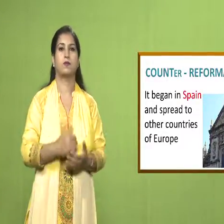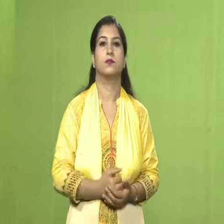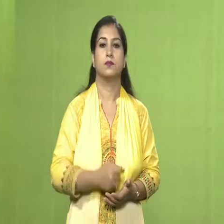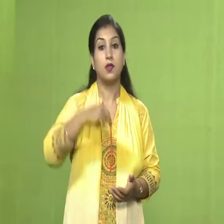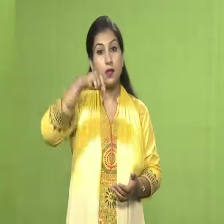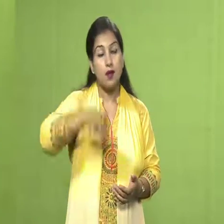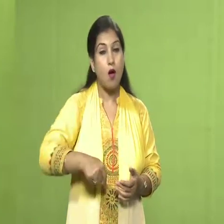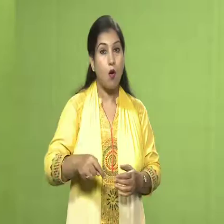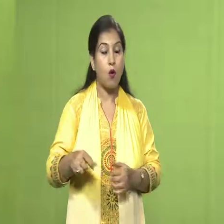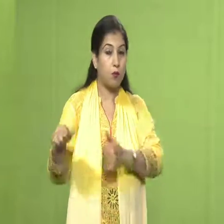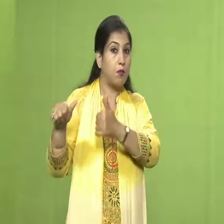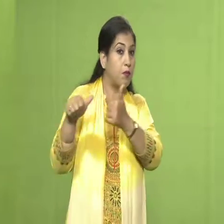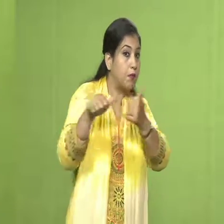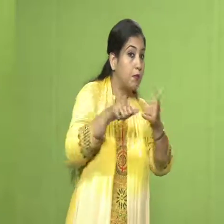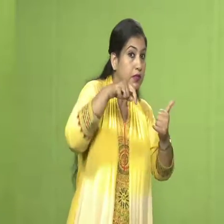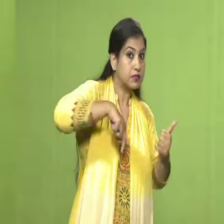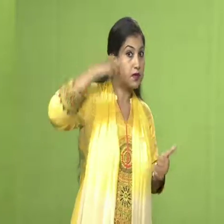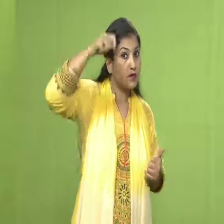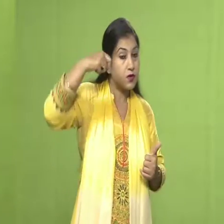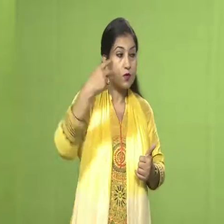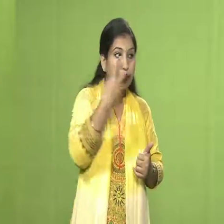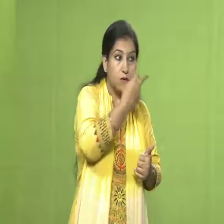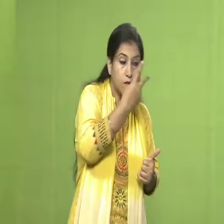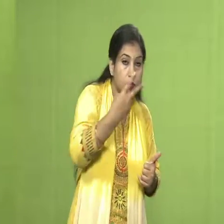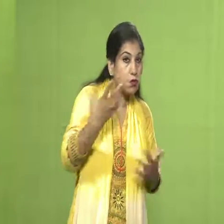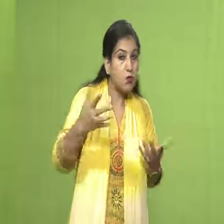Let us now summarize what we have learnt in this video.